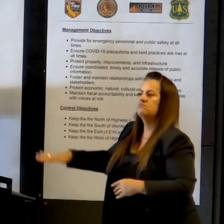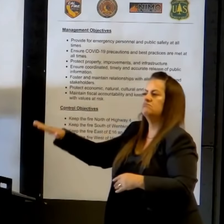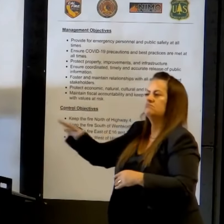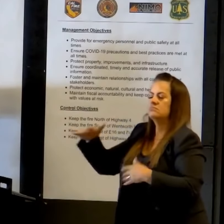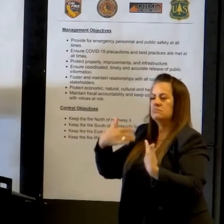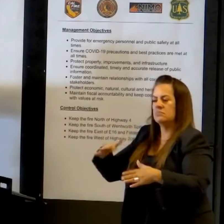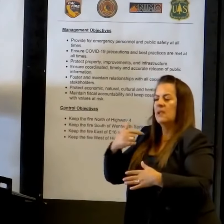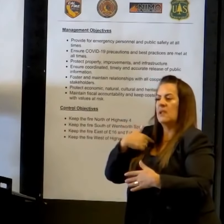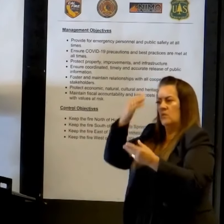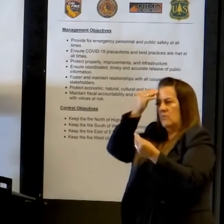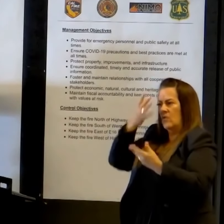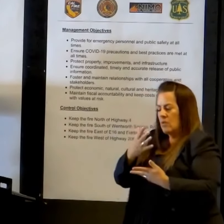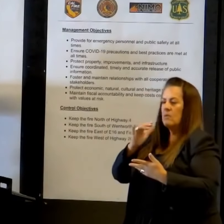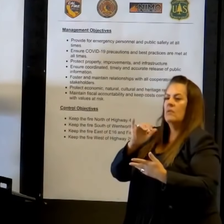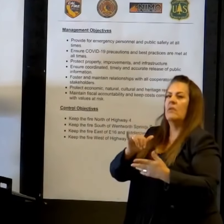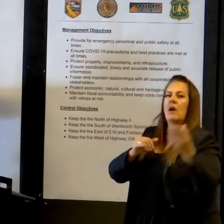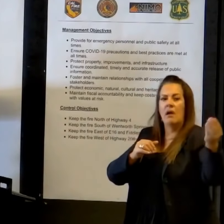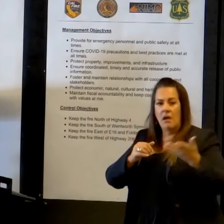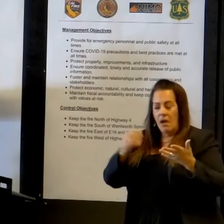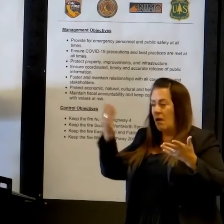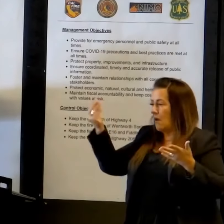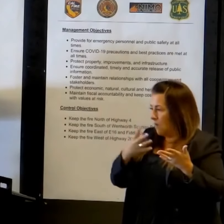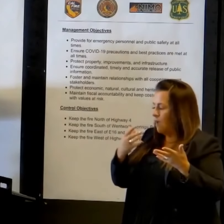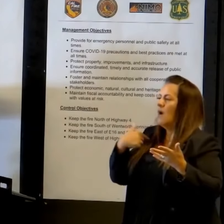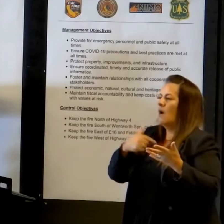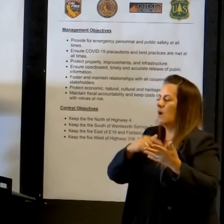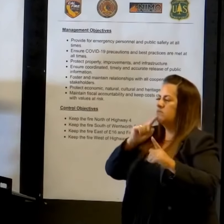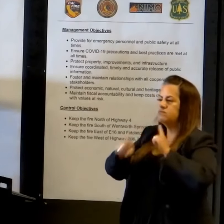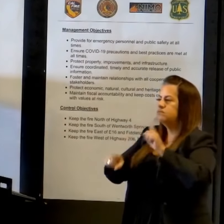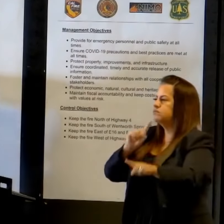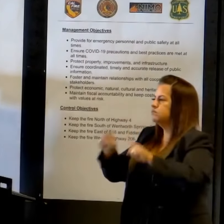of earlier, and we're taking care of that stuff.